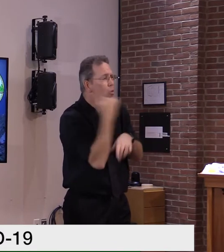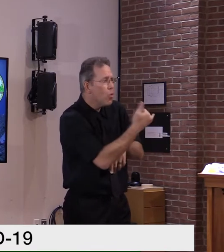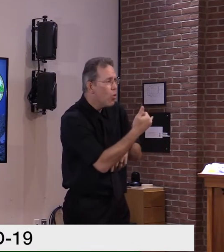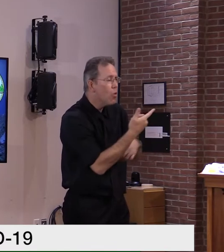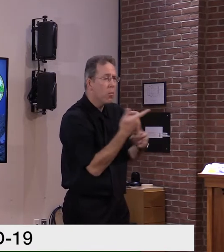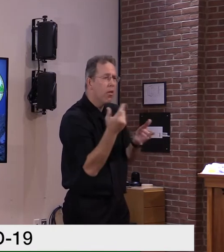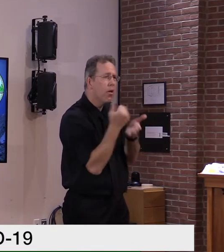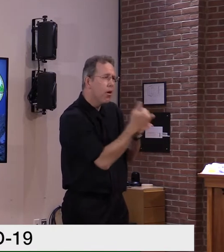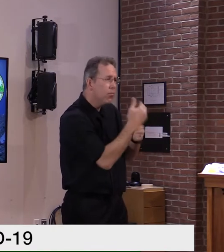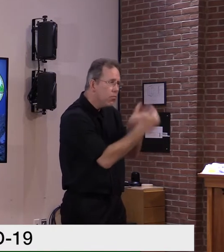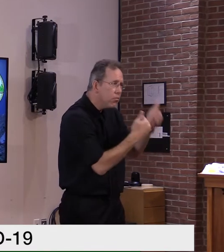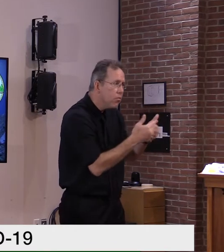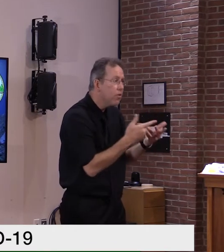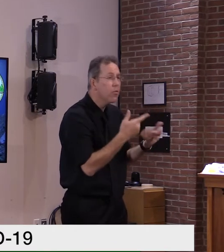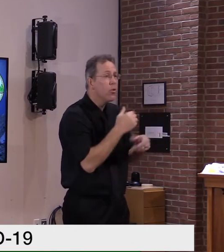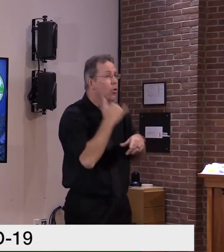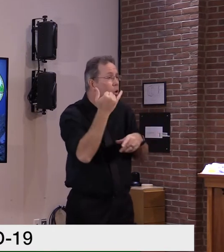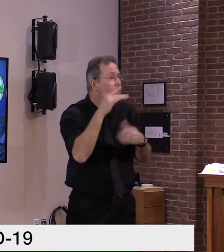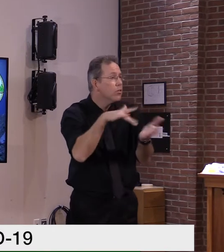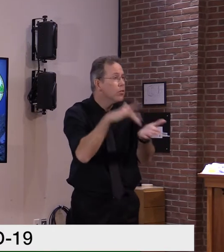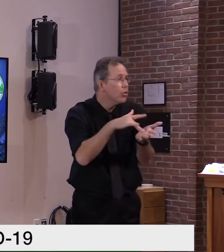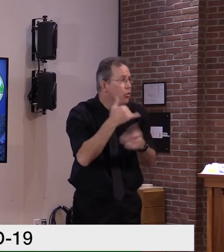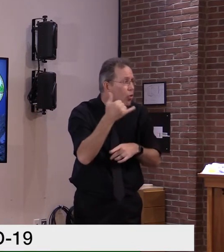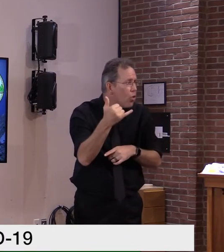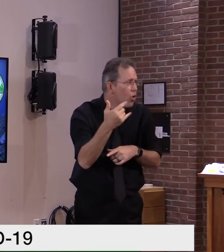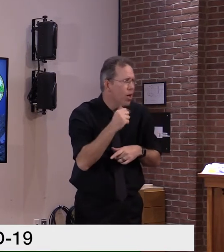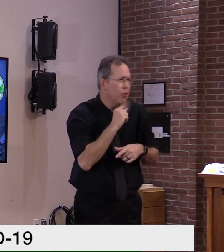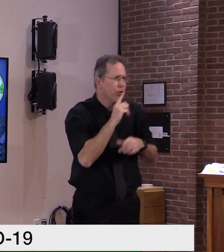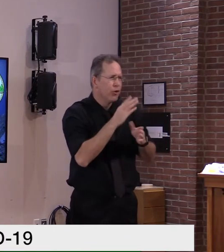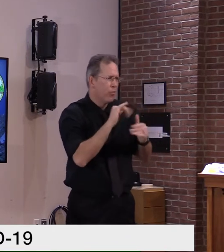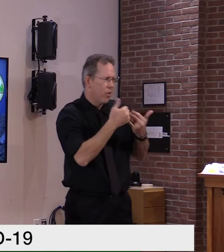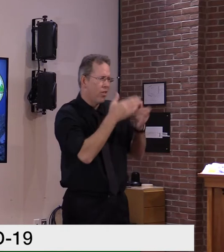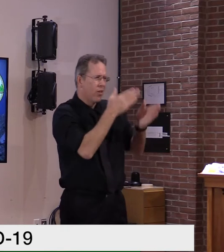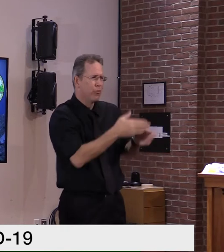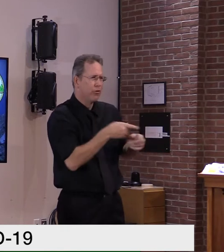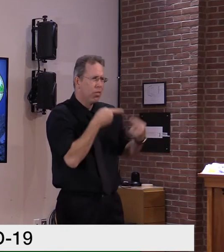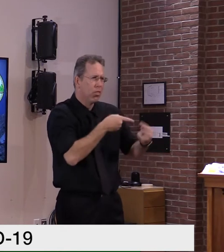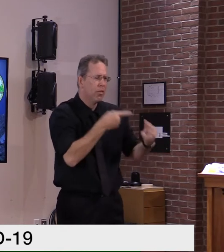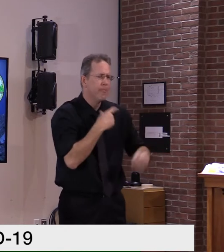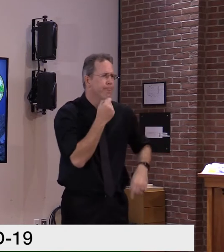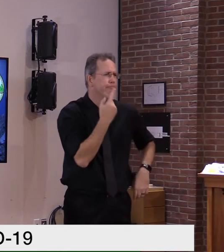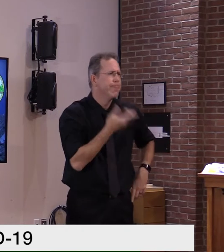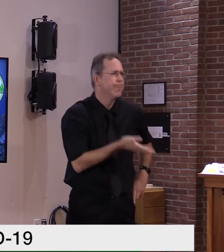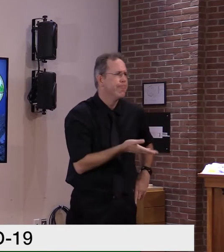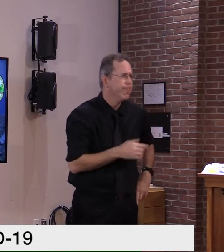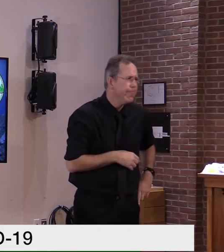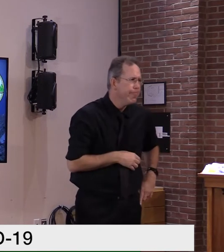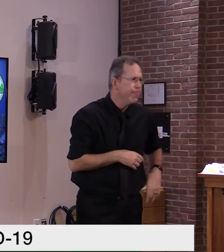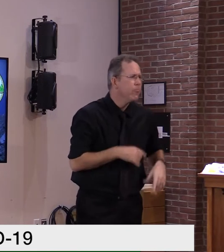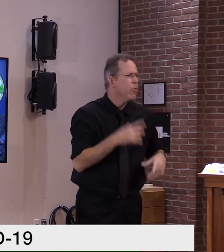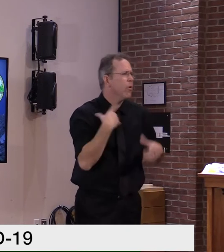health department. I'm a little perplexed why it was said that way, but I'll check on that.